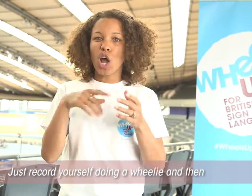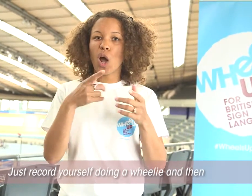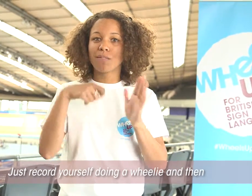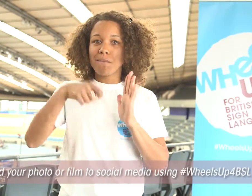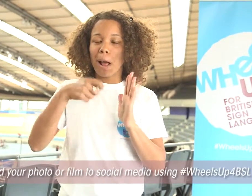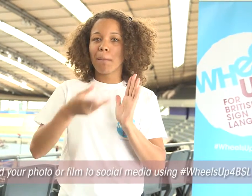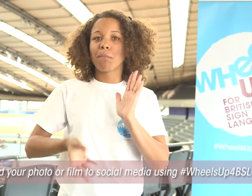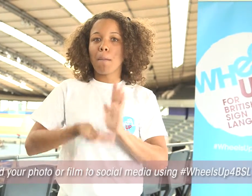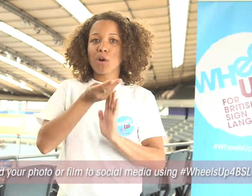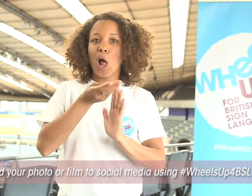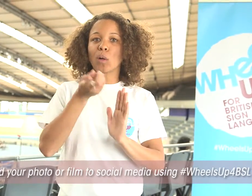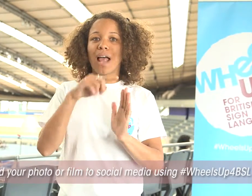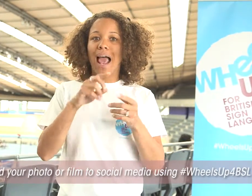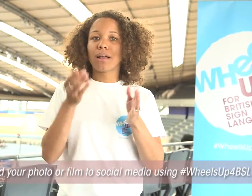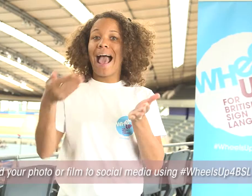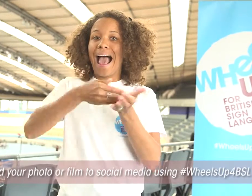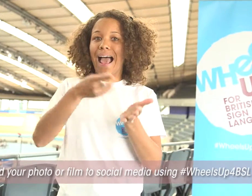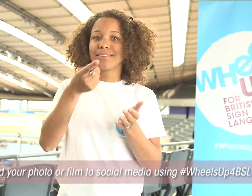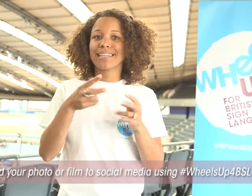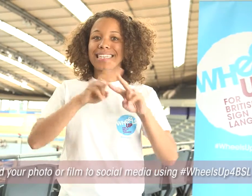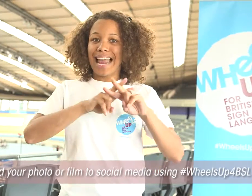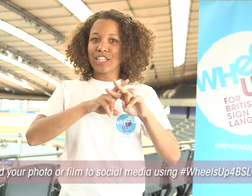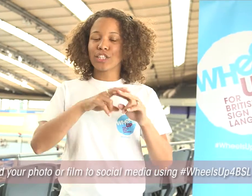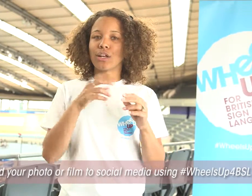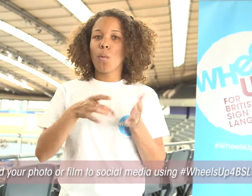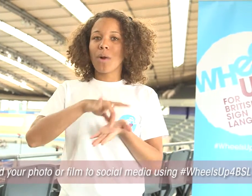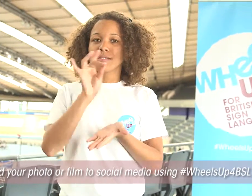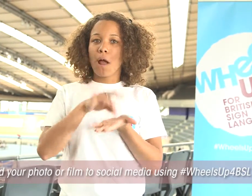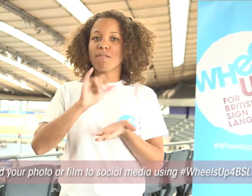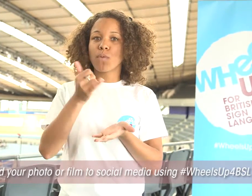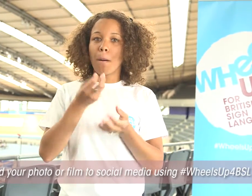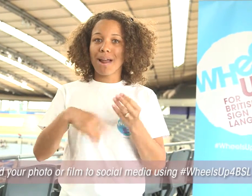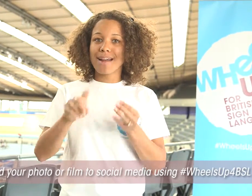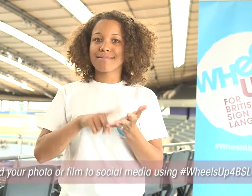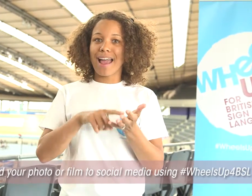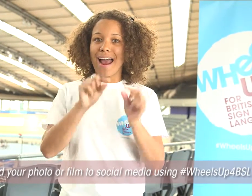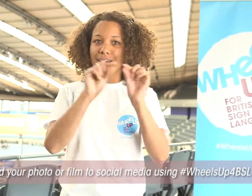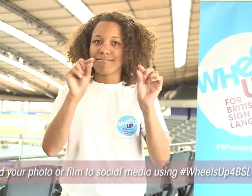then upload your photo or film to social media, using the hashtag, using Up for BSL.